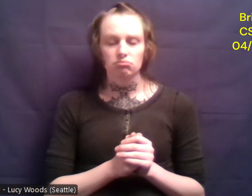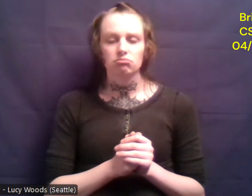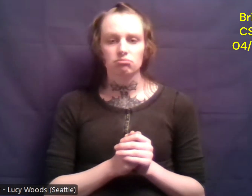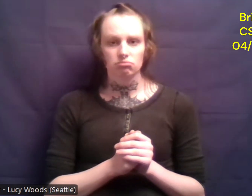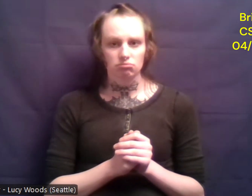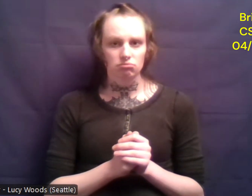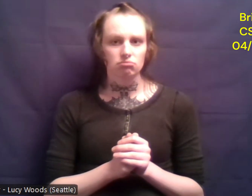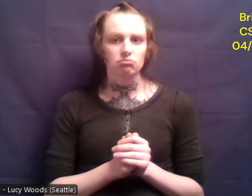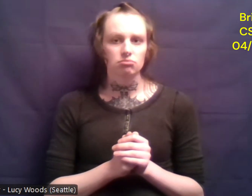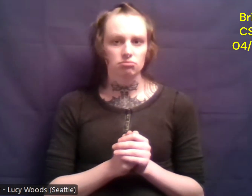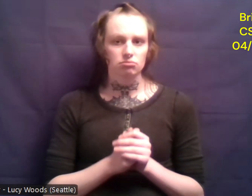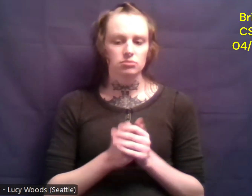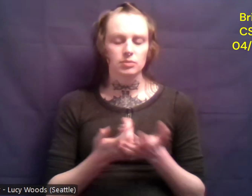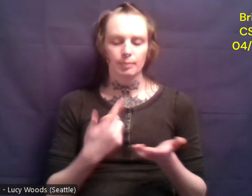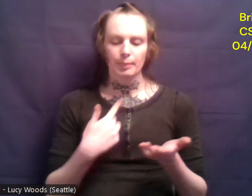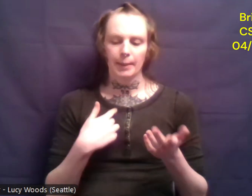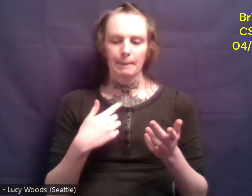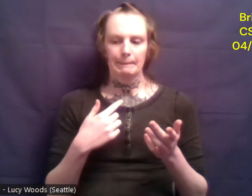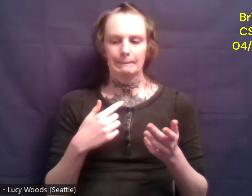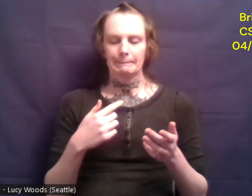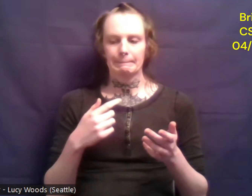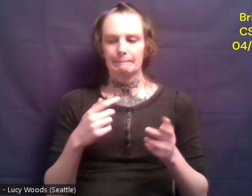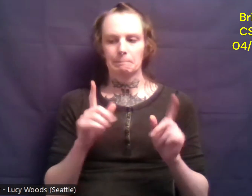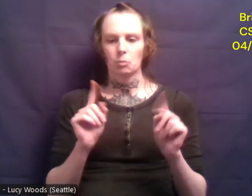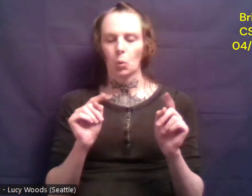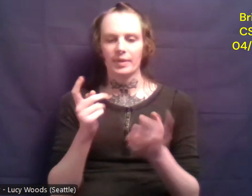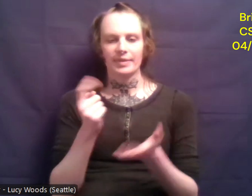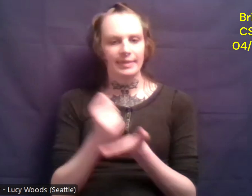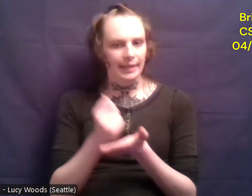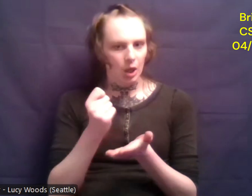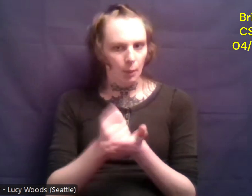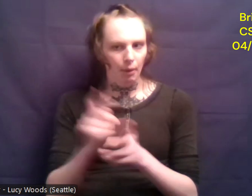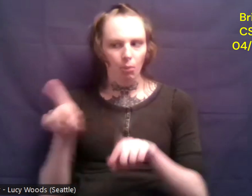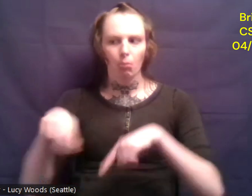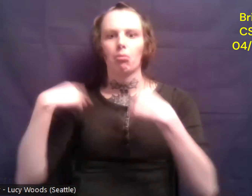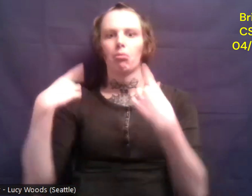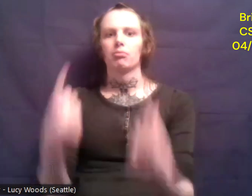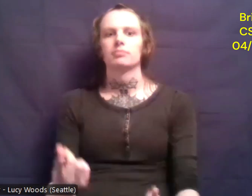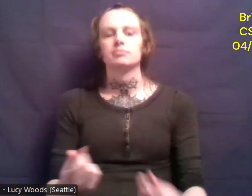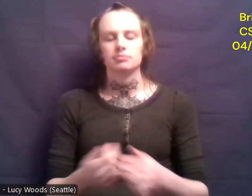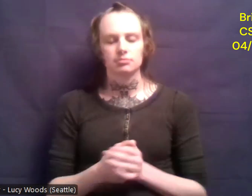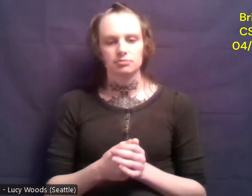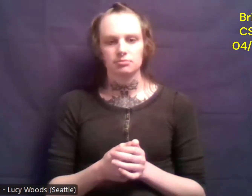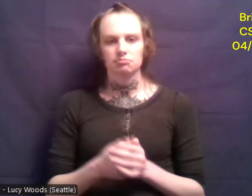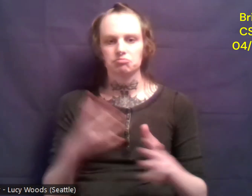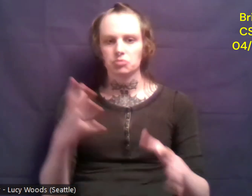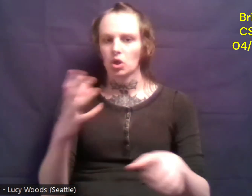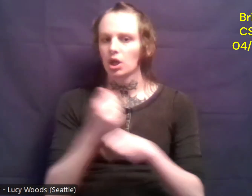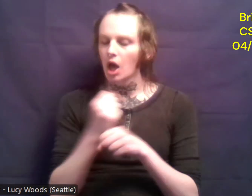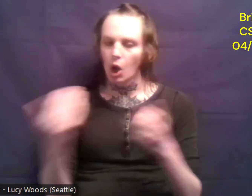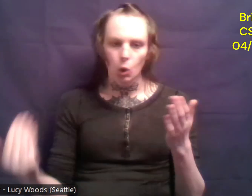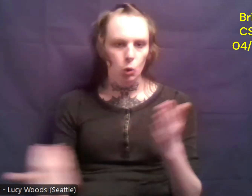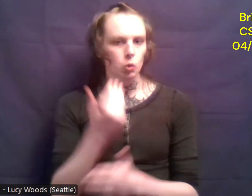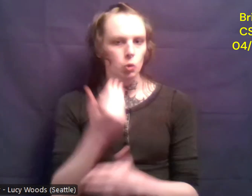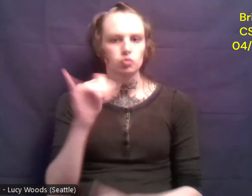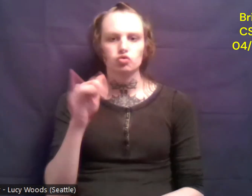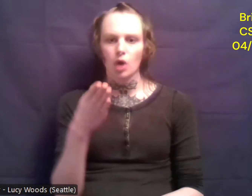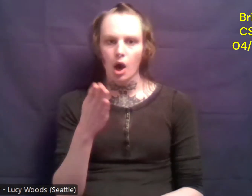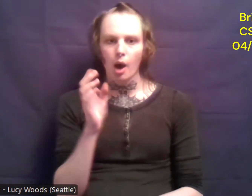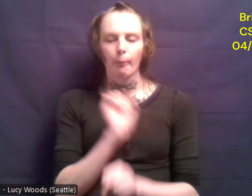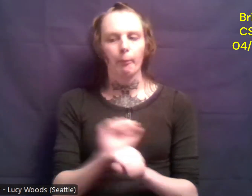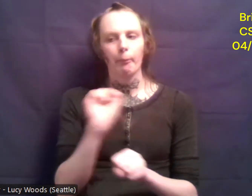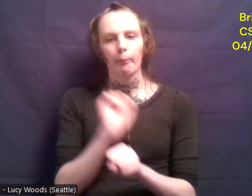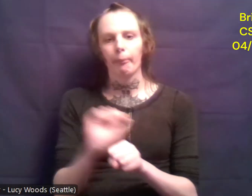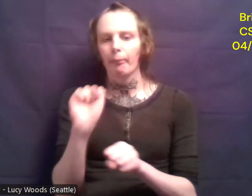I've been in therapy. I've gotten a new job and I've worked at the same place for